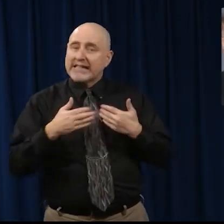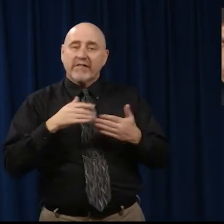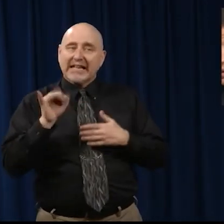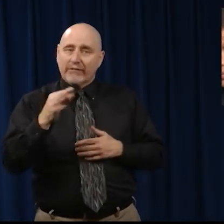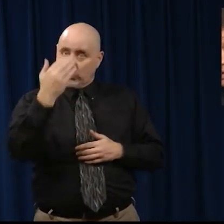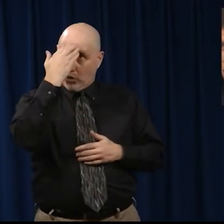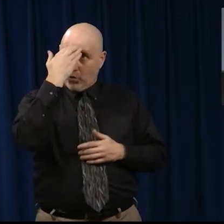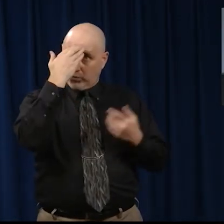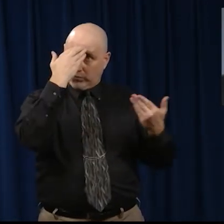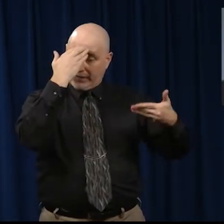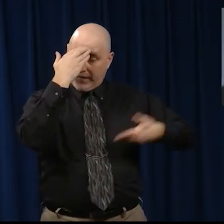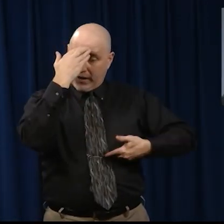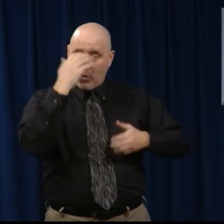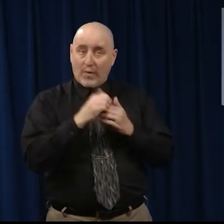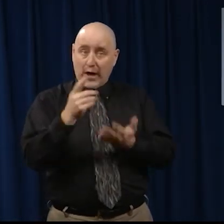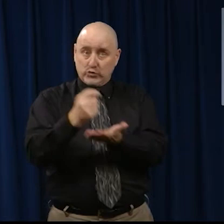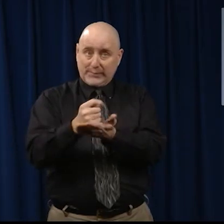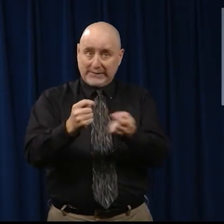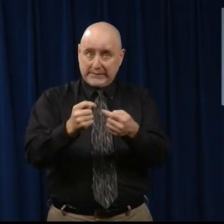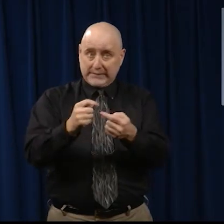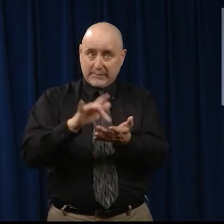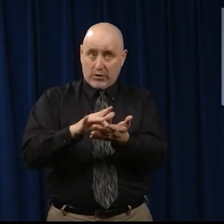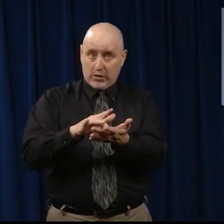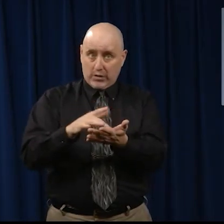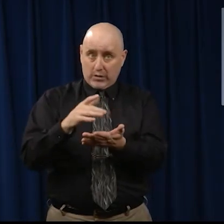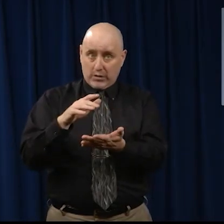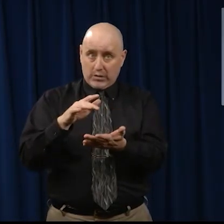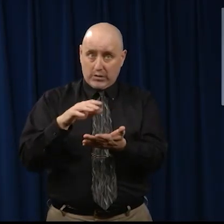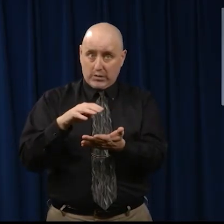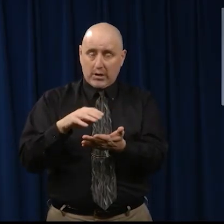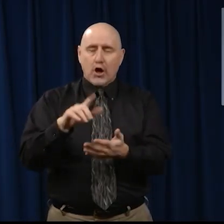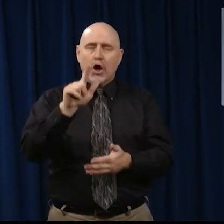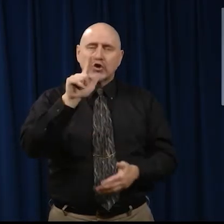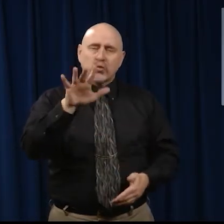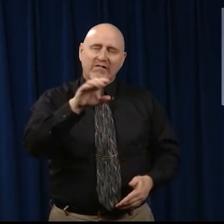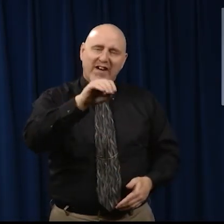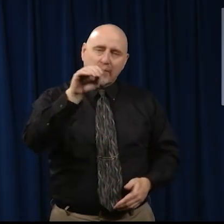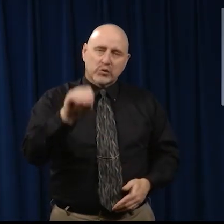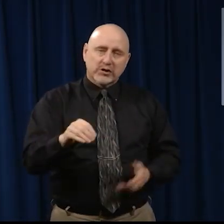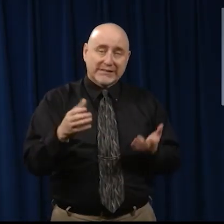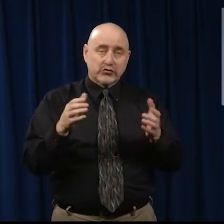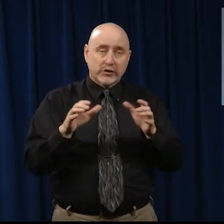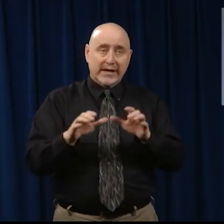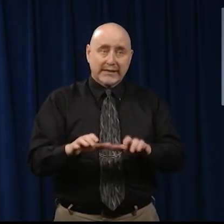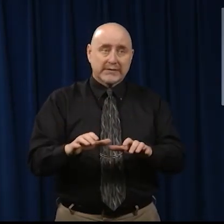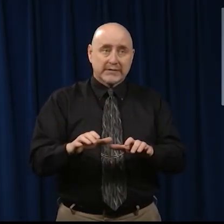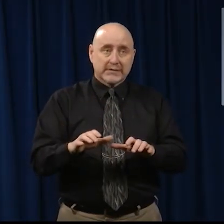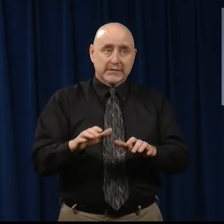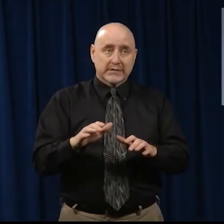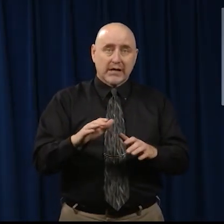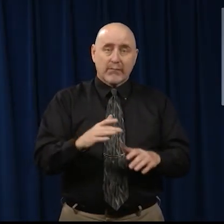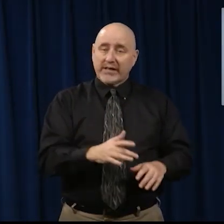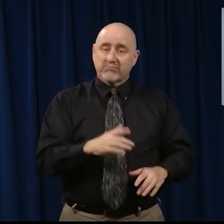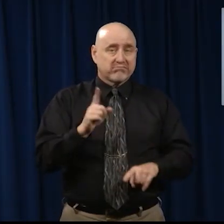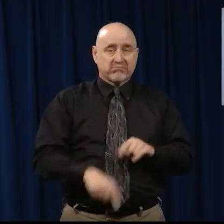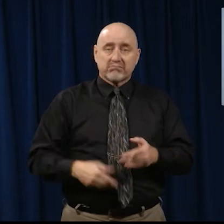it. Even if you know it, if it's left untreated, you have a 25% chance of being